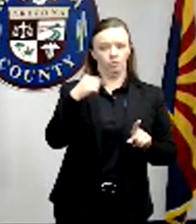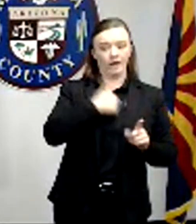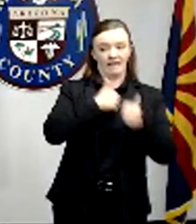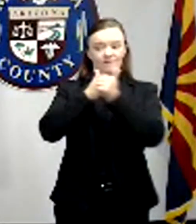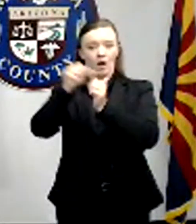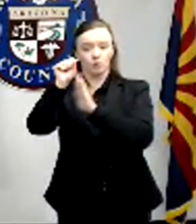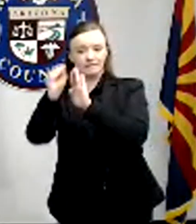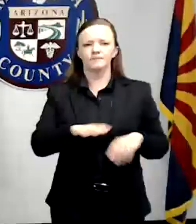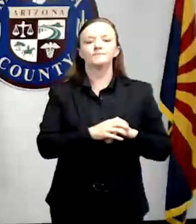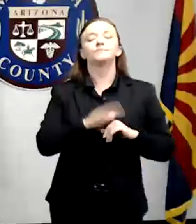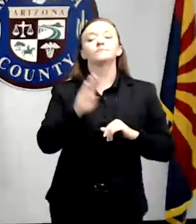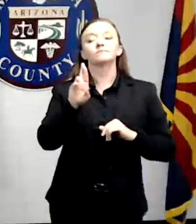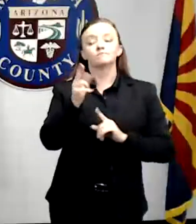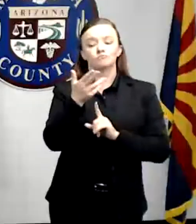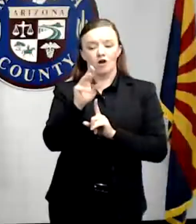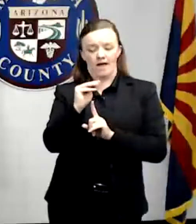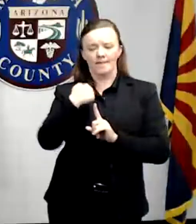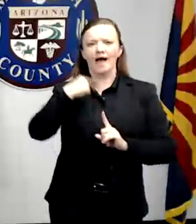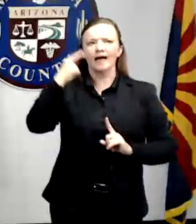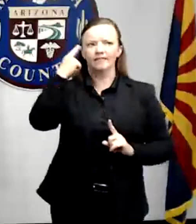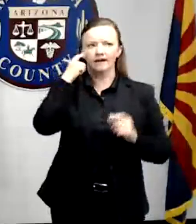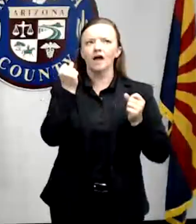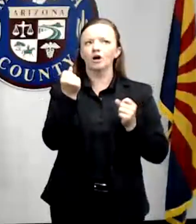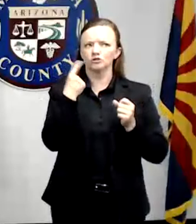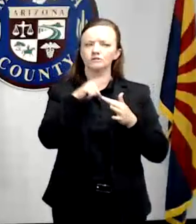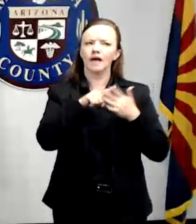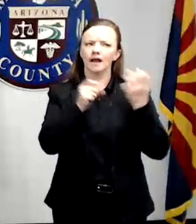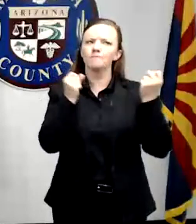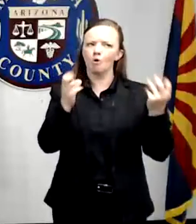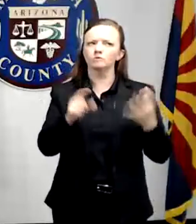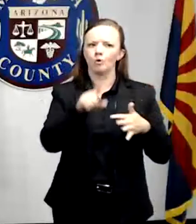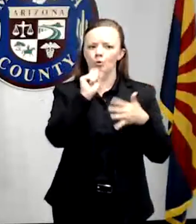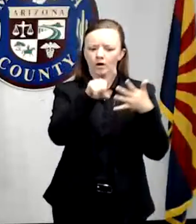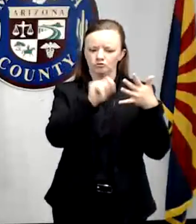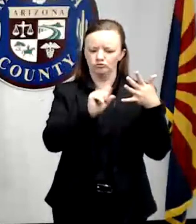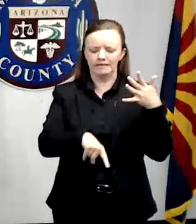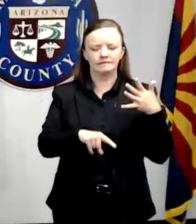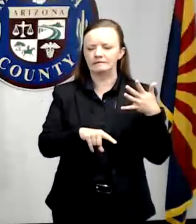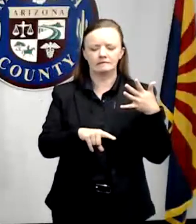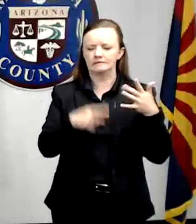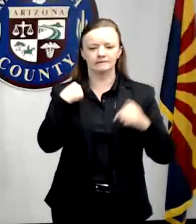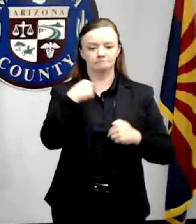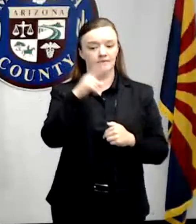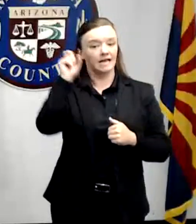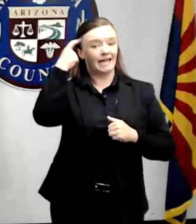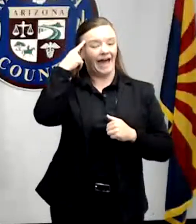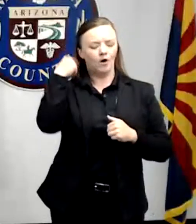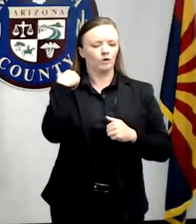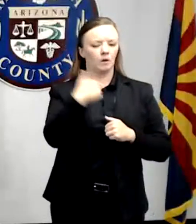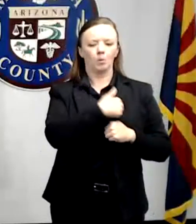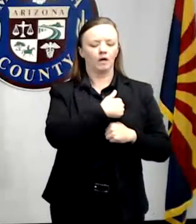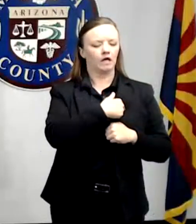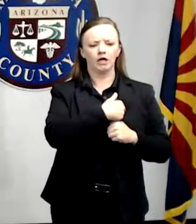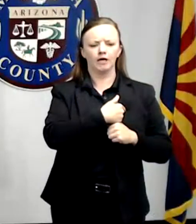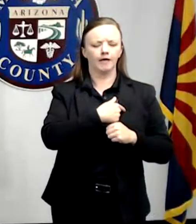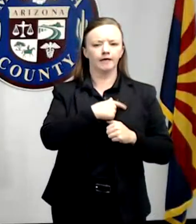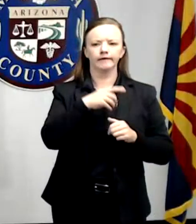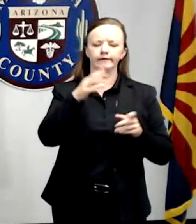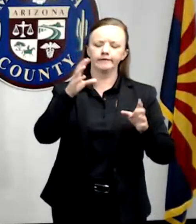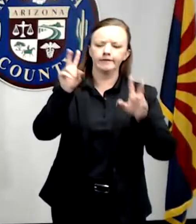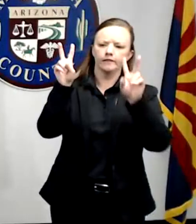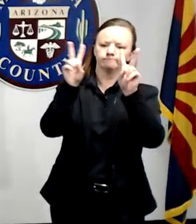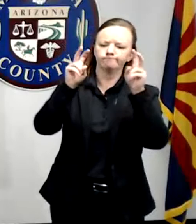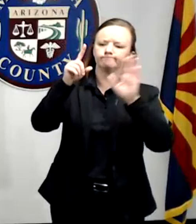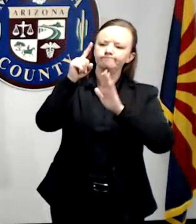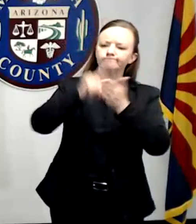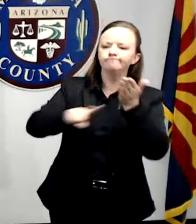to the governor's plans? Understand the multiple questions there, but we're not here at the county to make judgment calls on what the governor is seeing. He's seeing